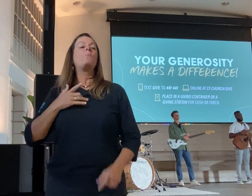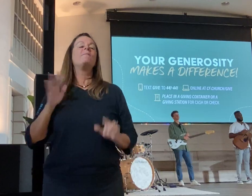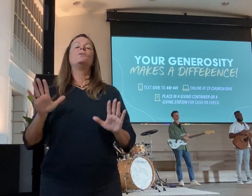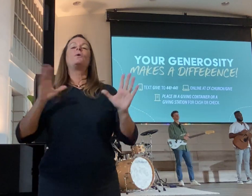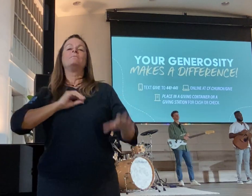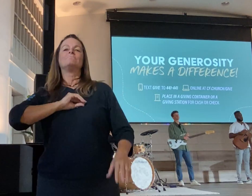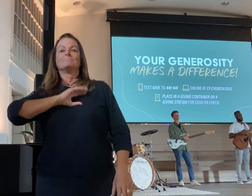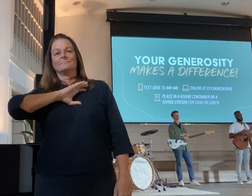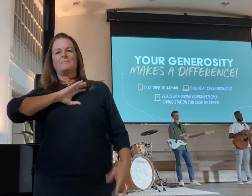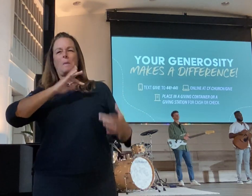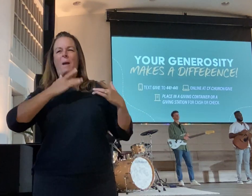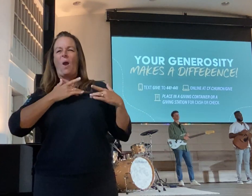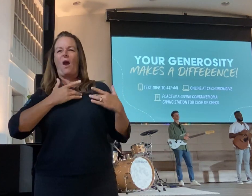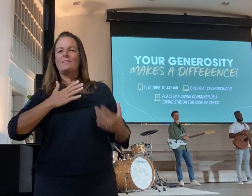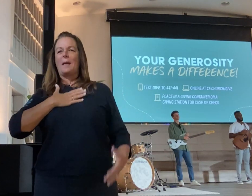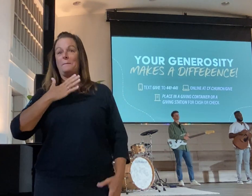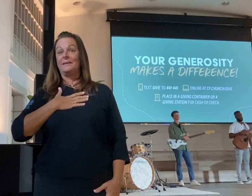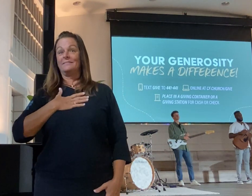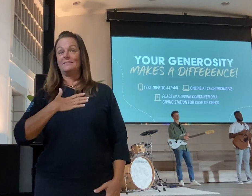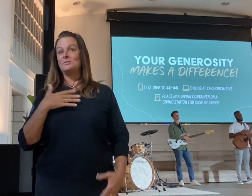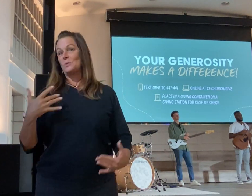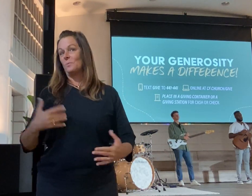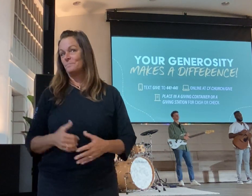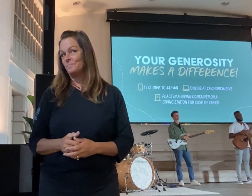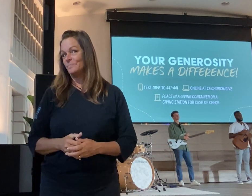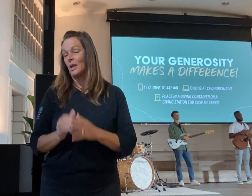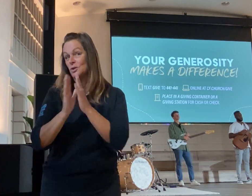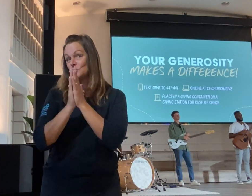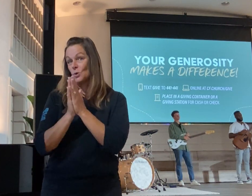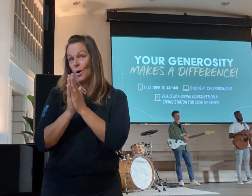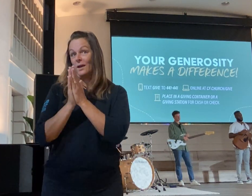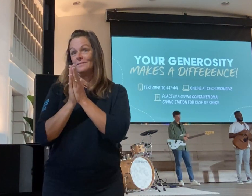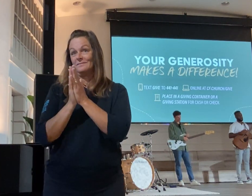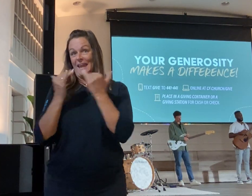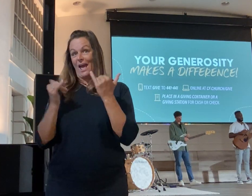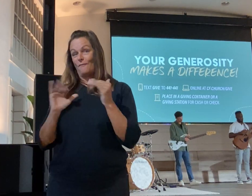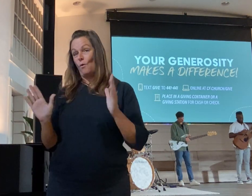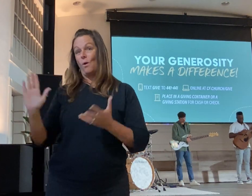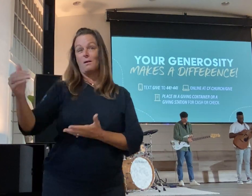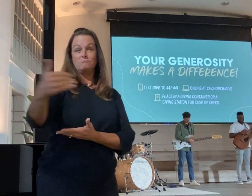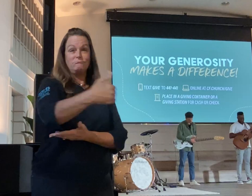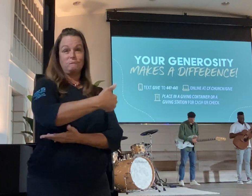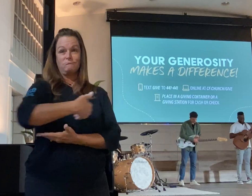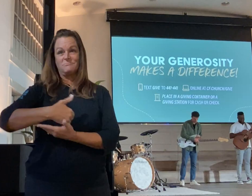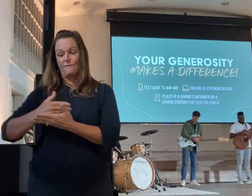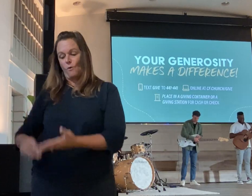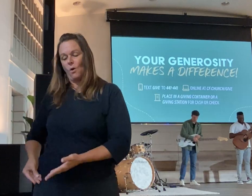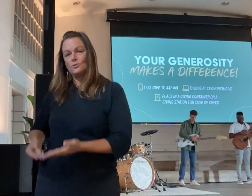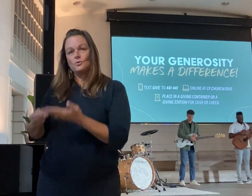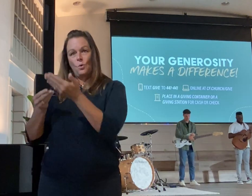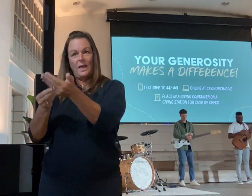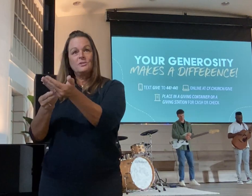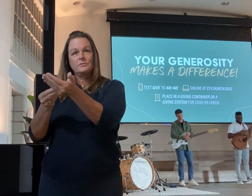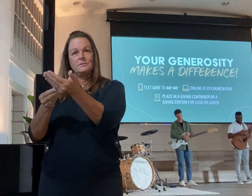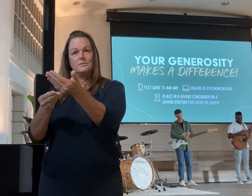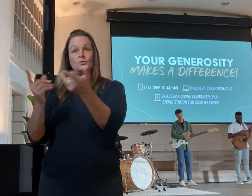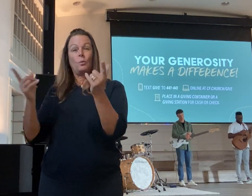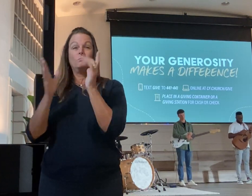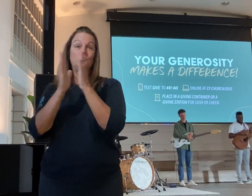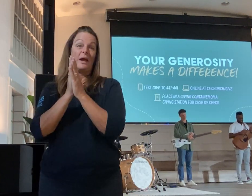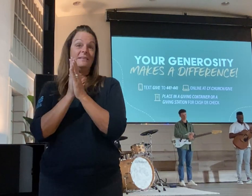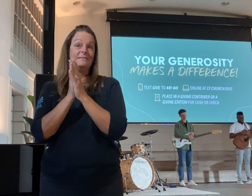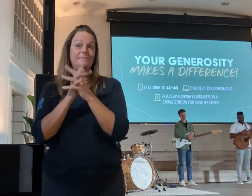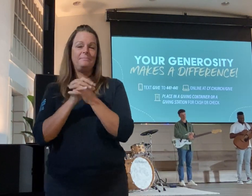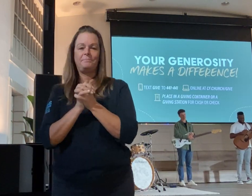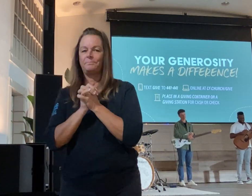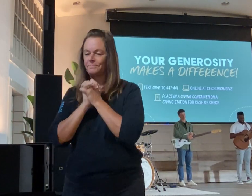joy in my heart and in my life. So would you join me in praying for our gifts this morning? God, we are grateful. We thank you for